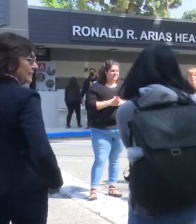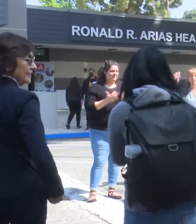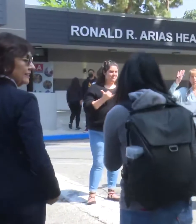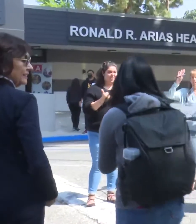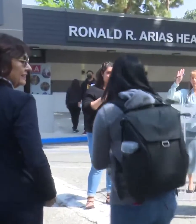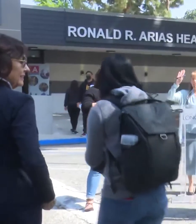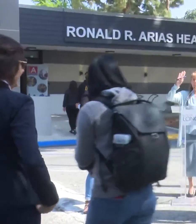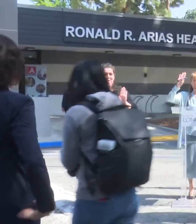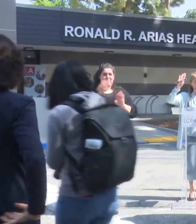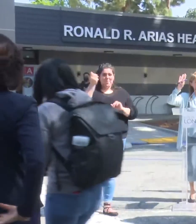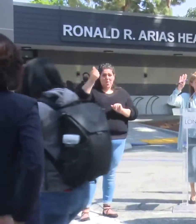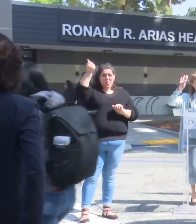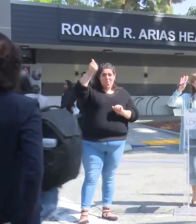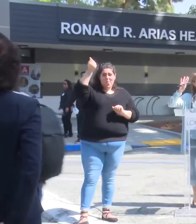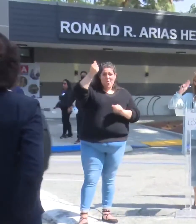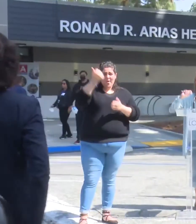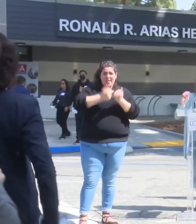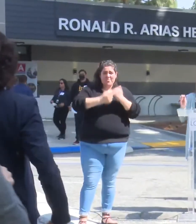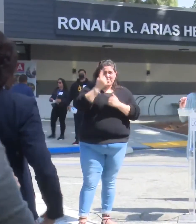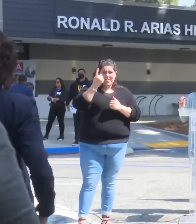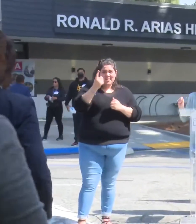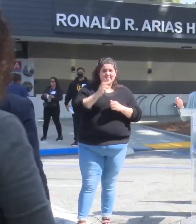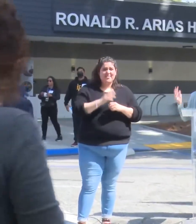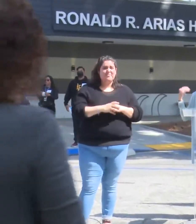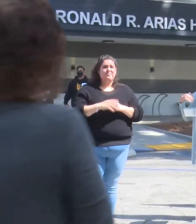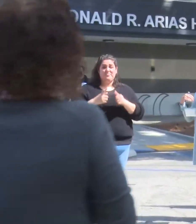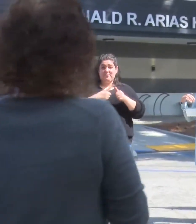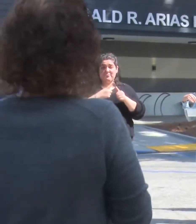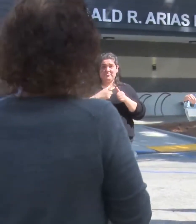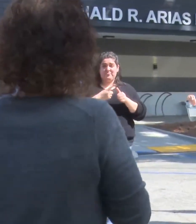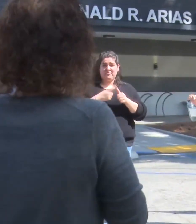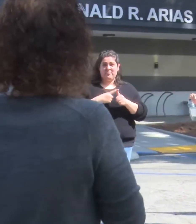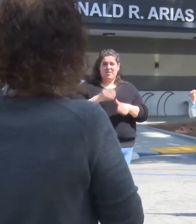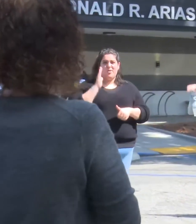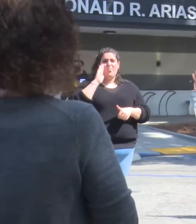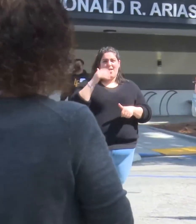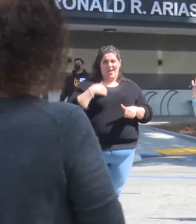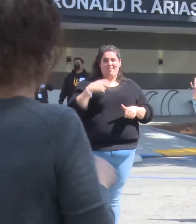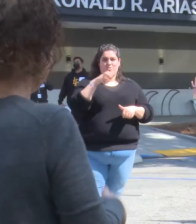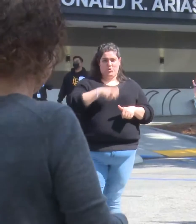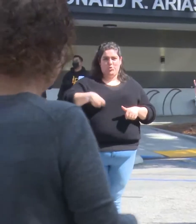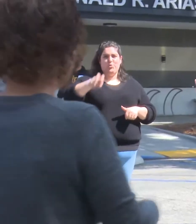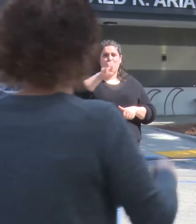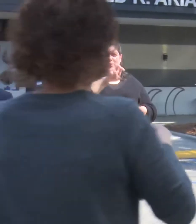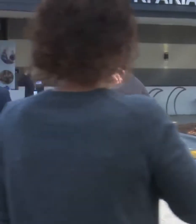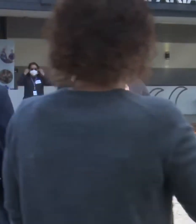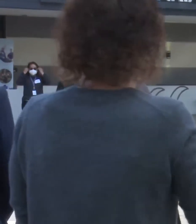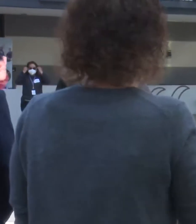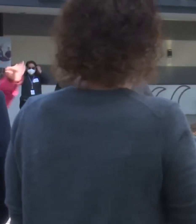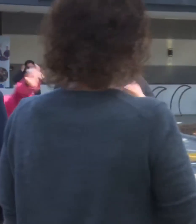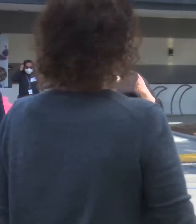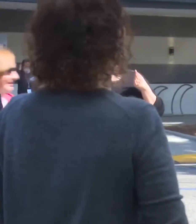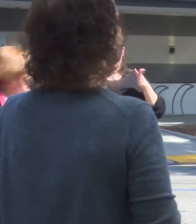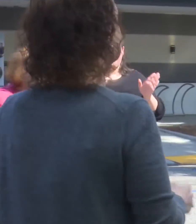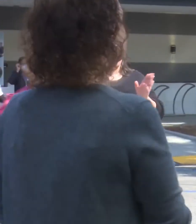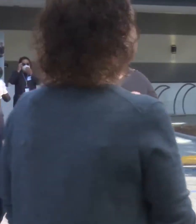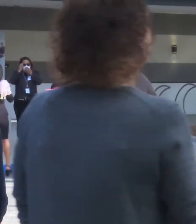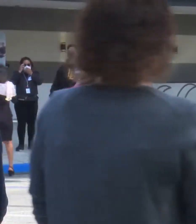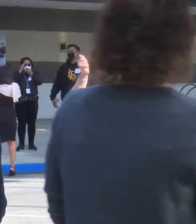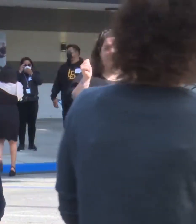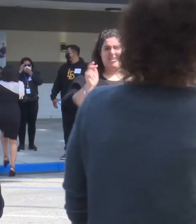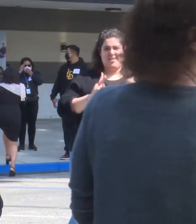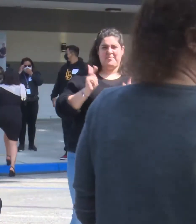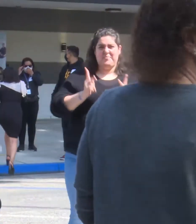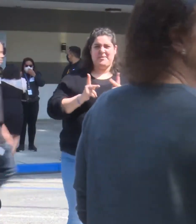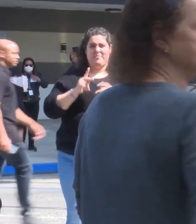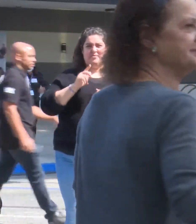All right, hold on, everybody. So, first of all, we are going to be doing tours. So the tours, we're going to be allowing 10 people in at a time.